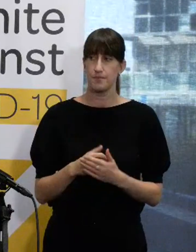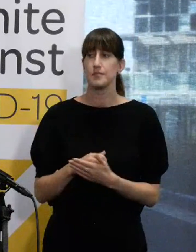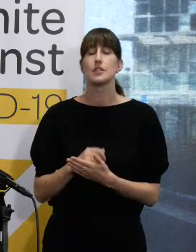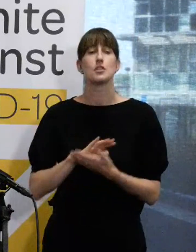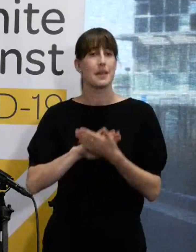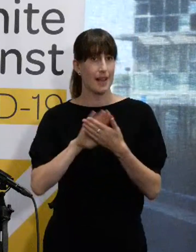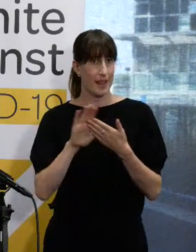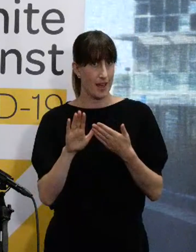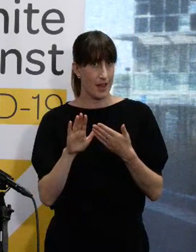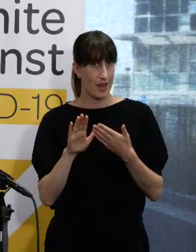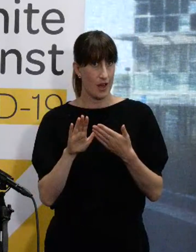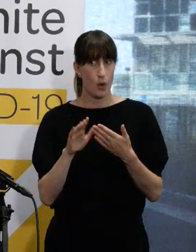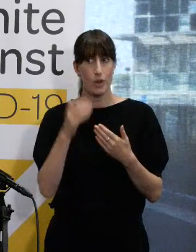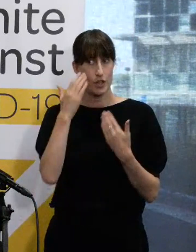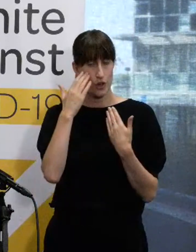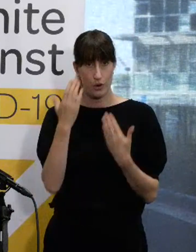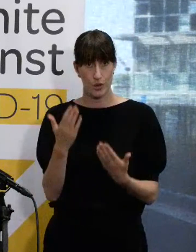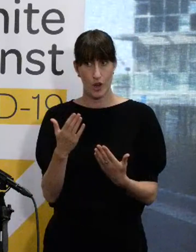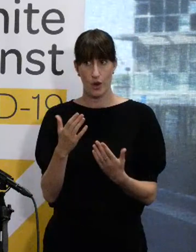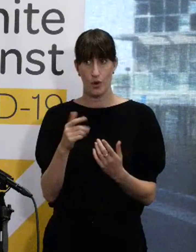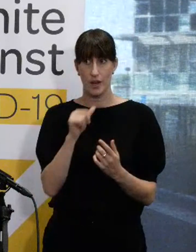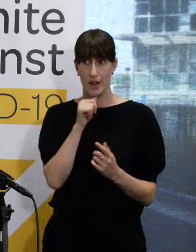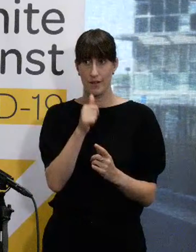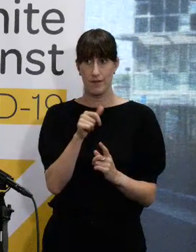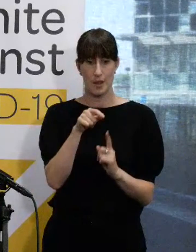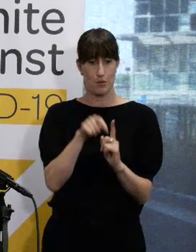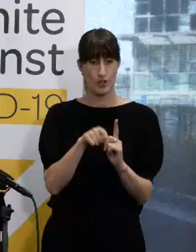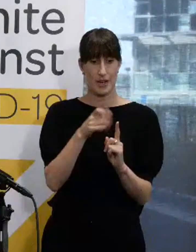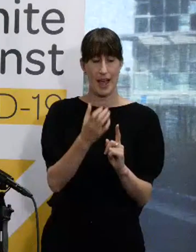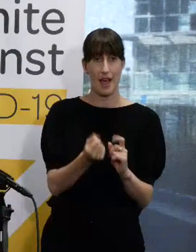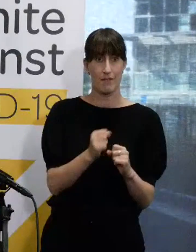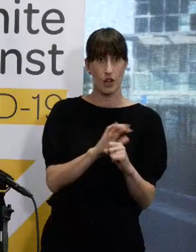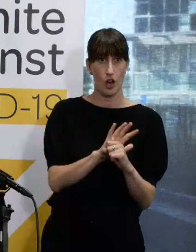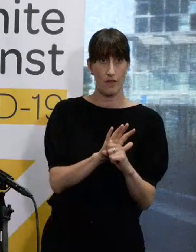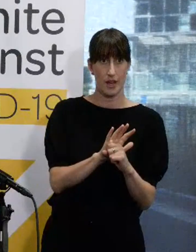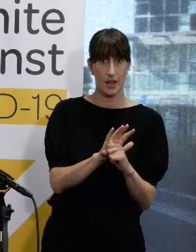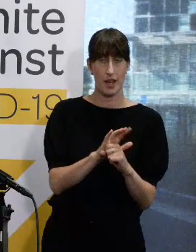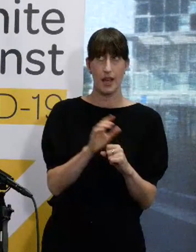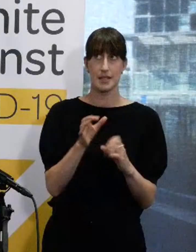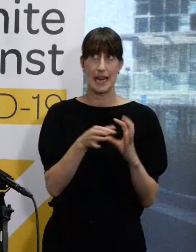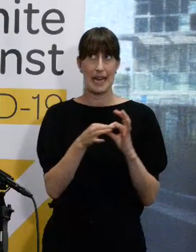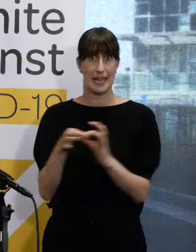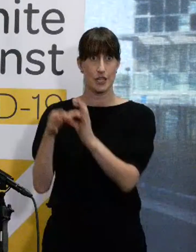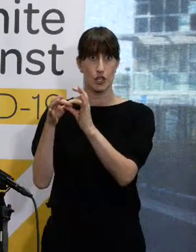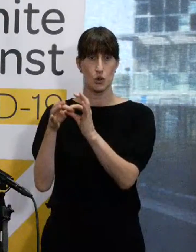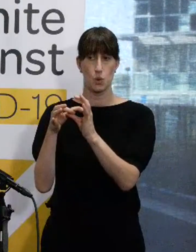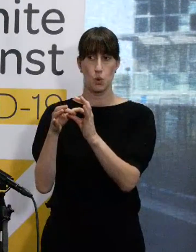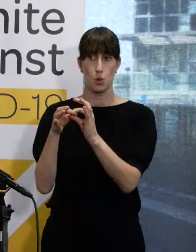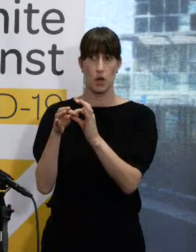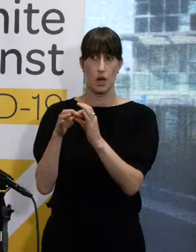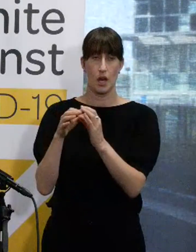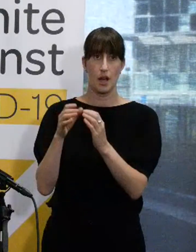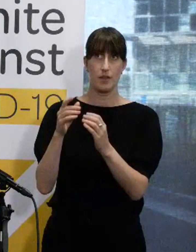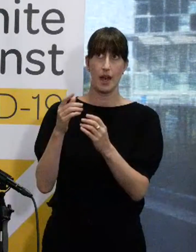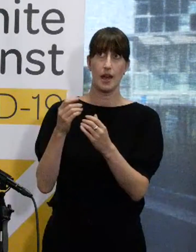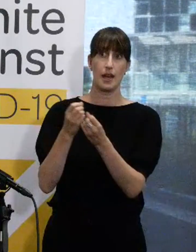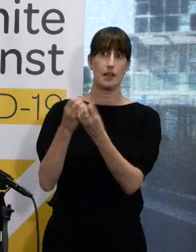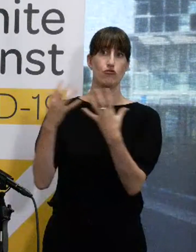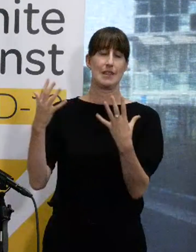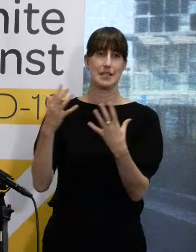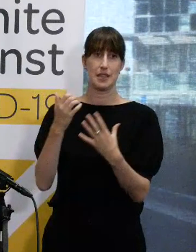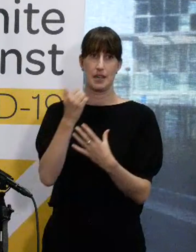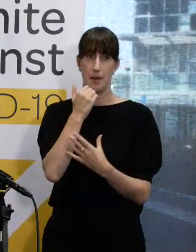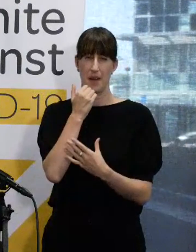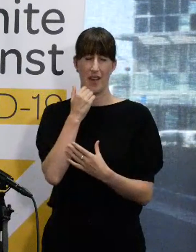association between the case we're reporting today and any of those increased number of cases that have been identified in the border. In fact, there's probably